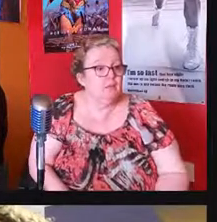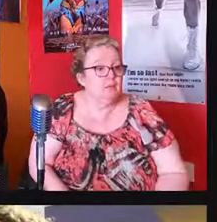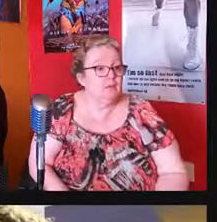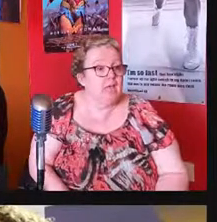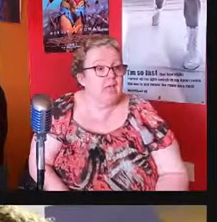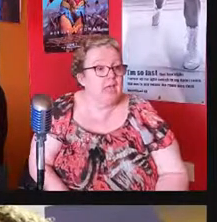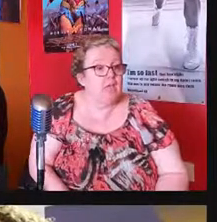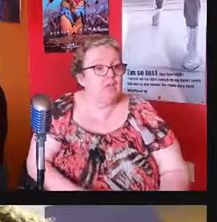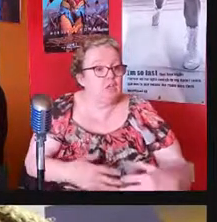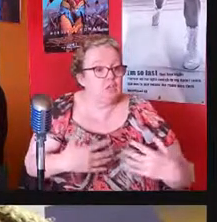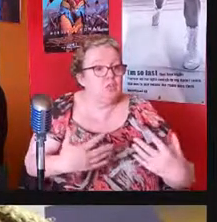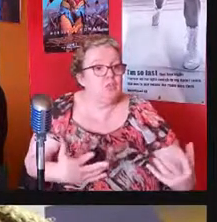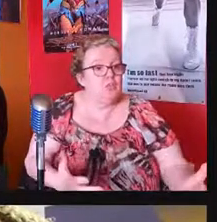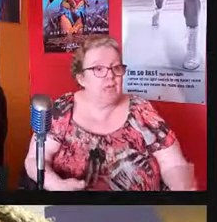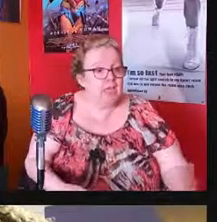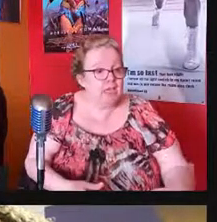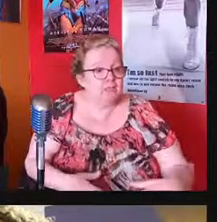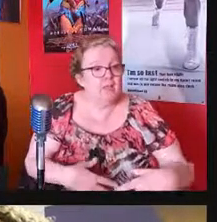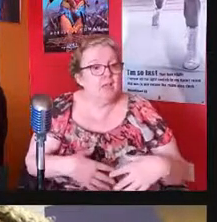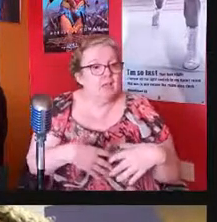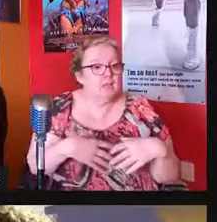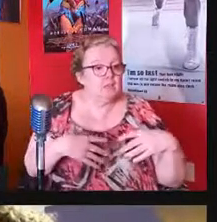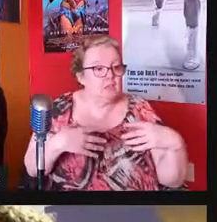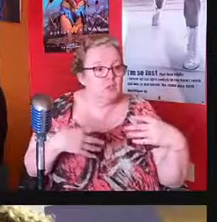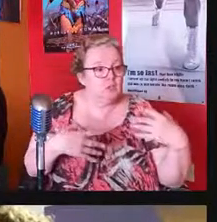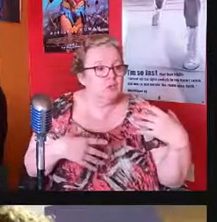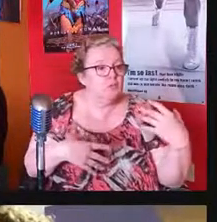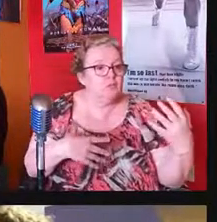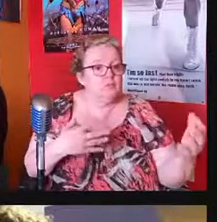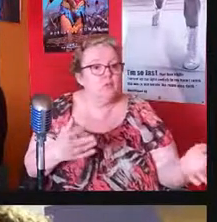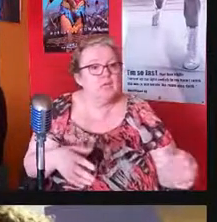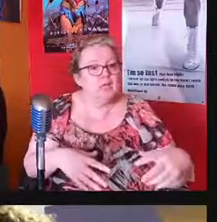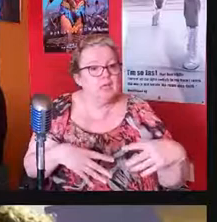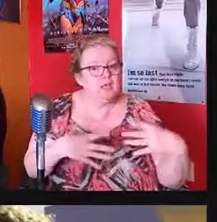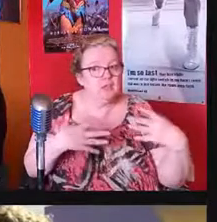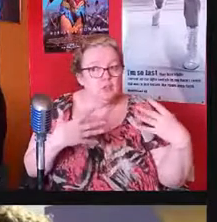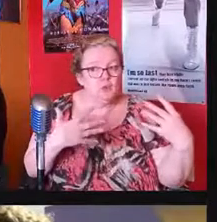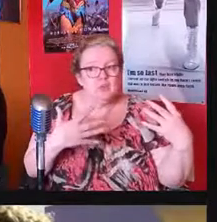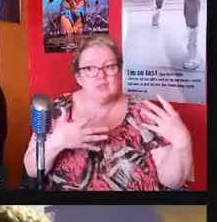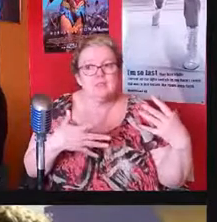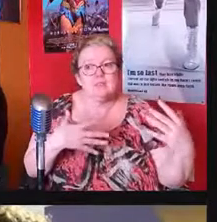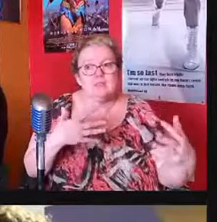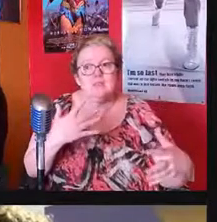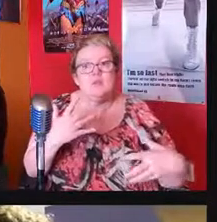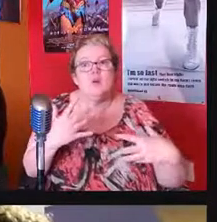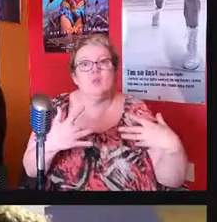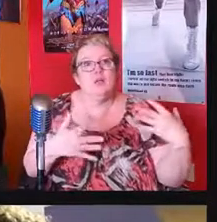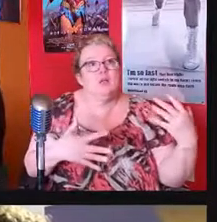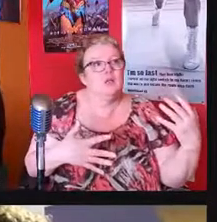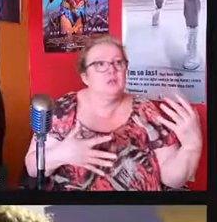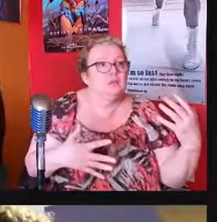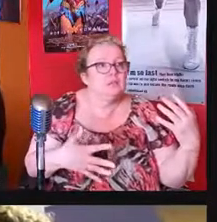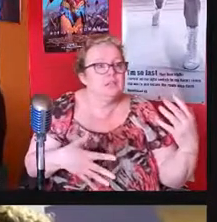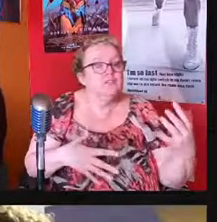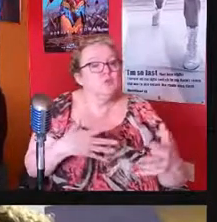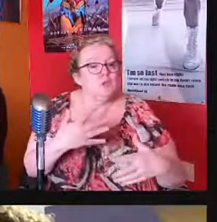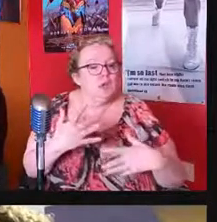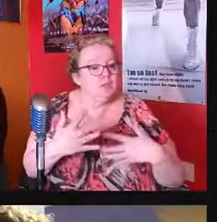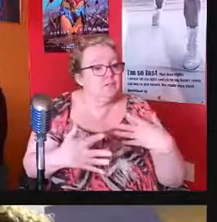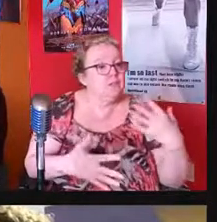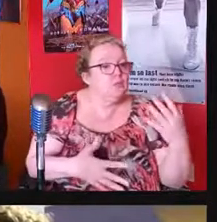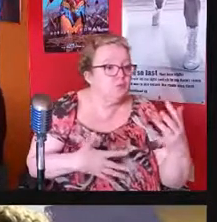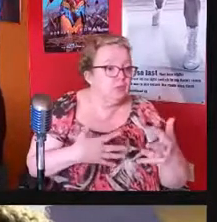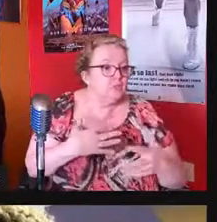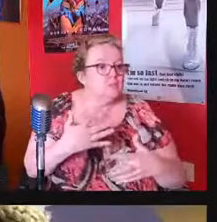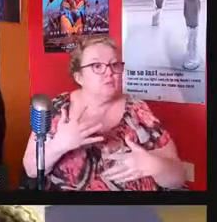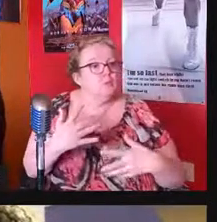together and you can create and you can communicate and you can still live your life